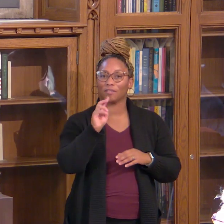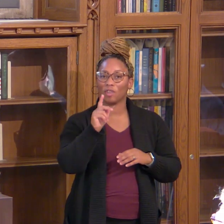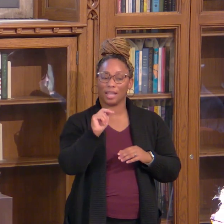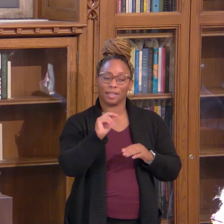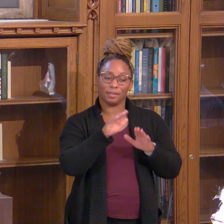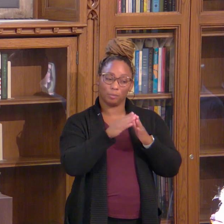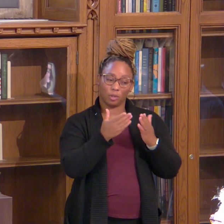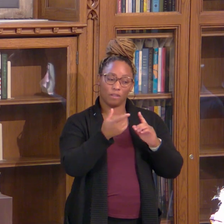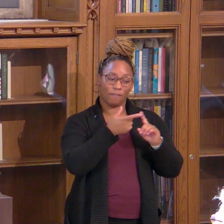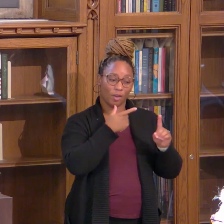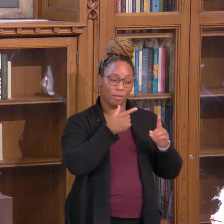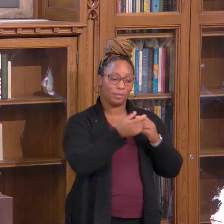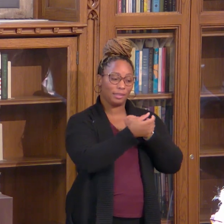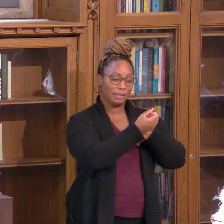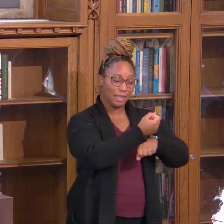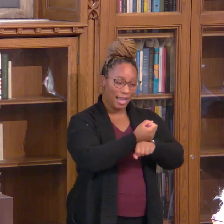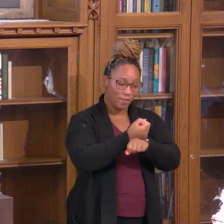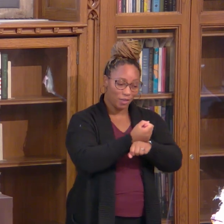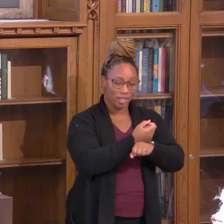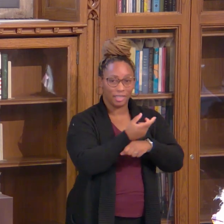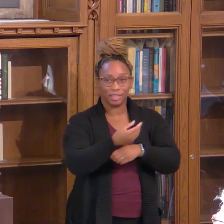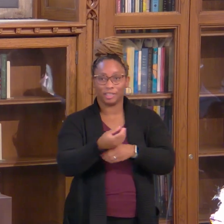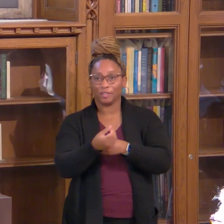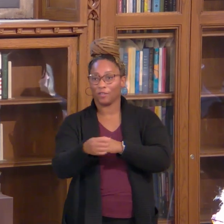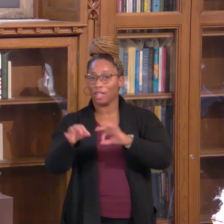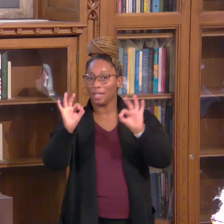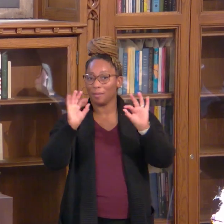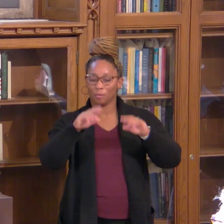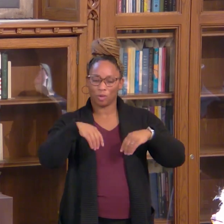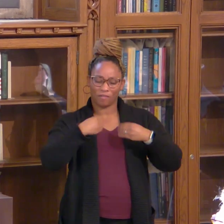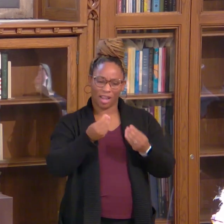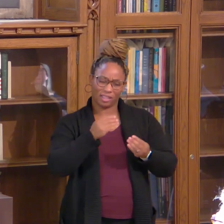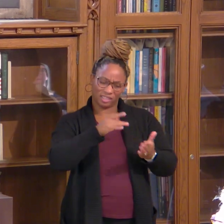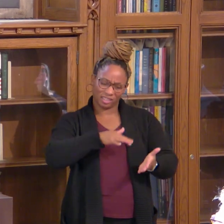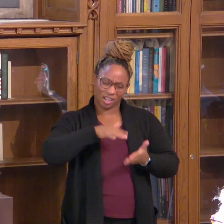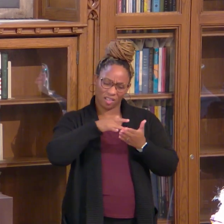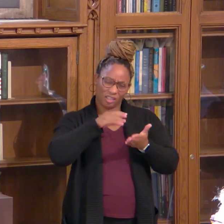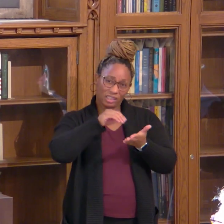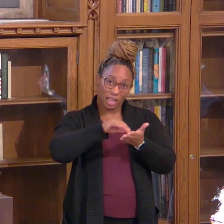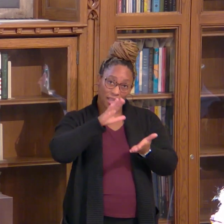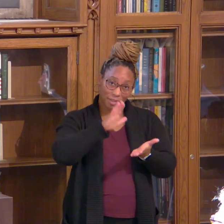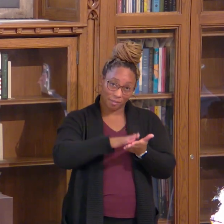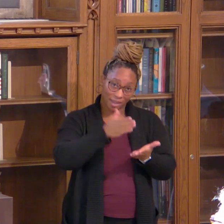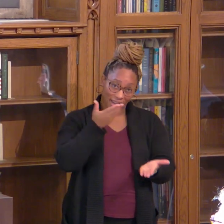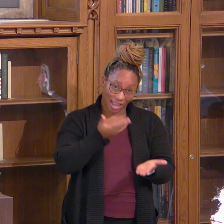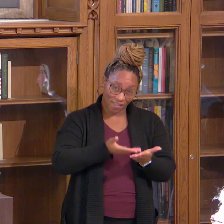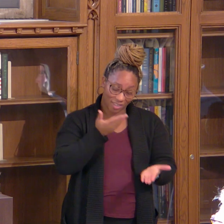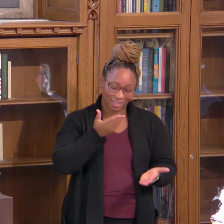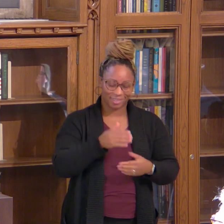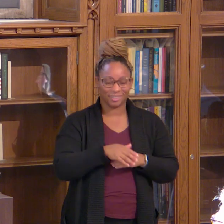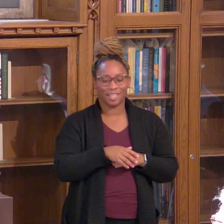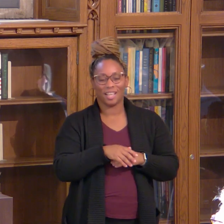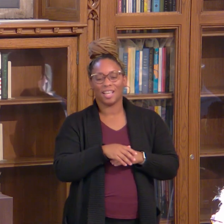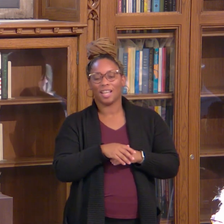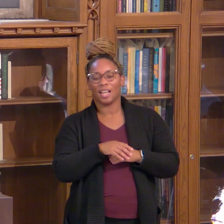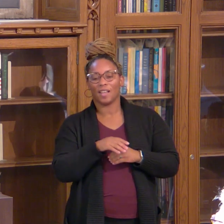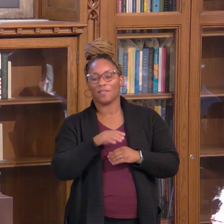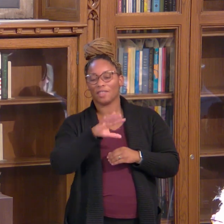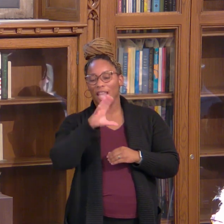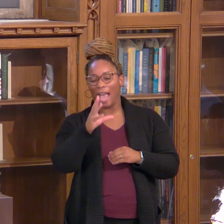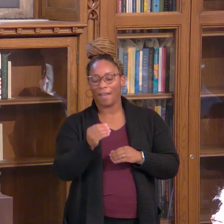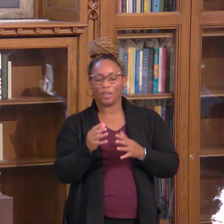Slavery to Freedom provided scolly documented evidence of the African American